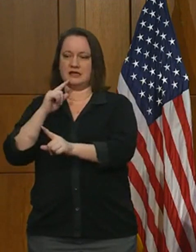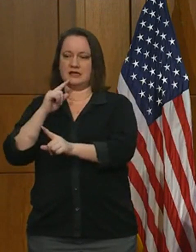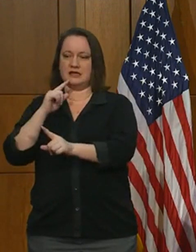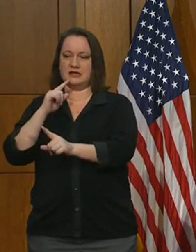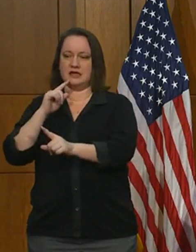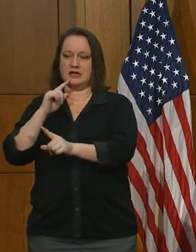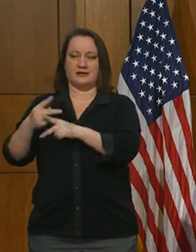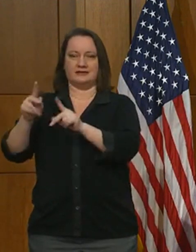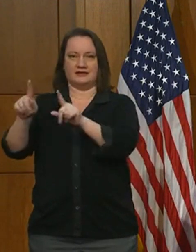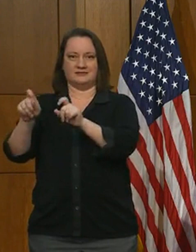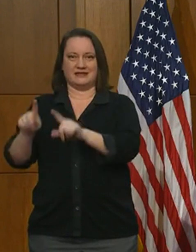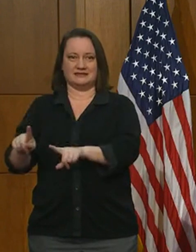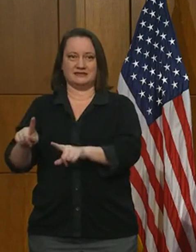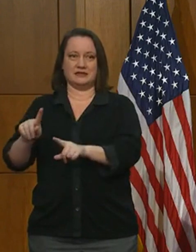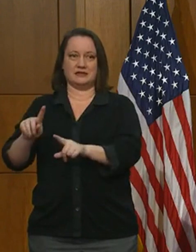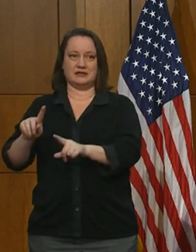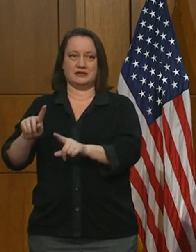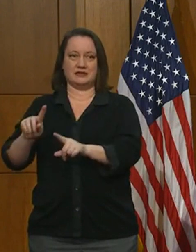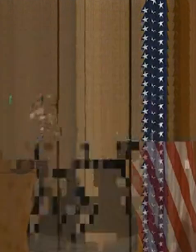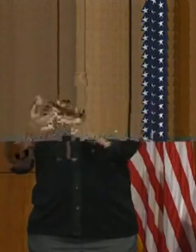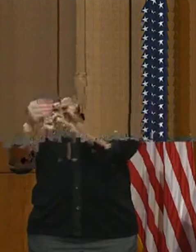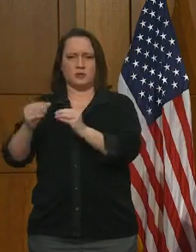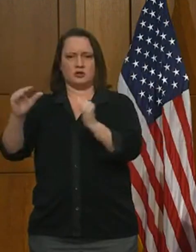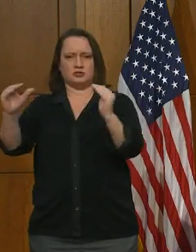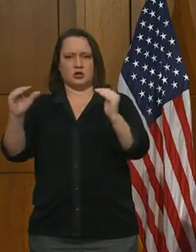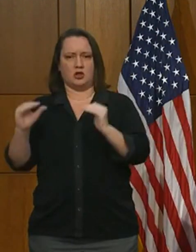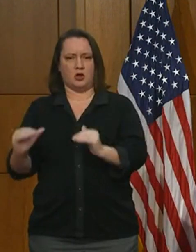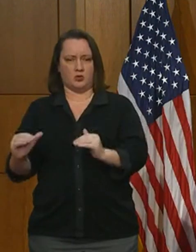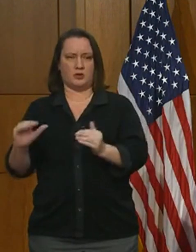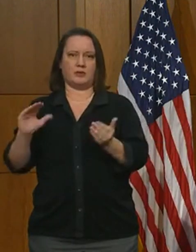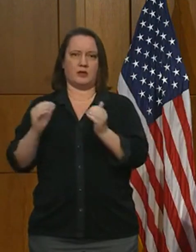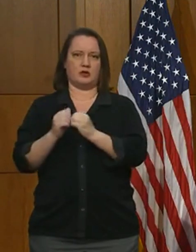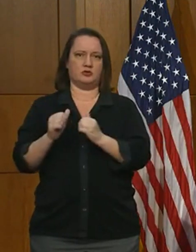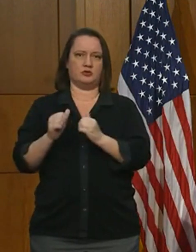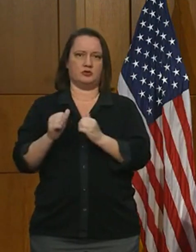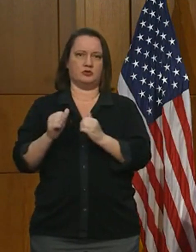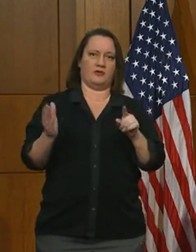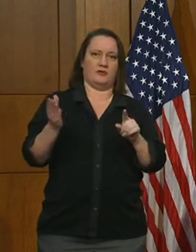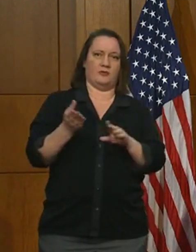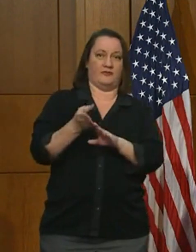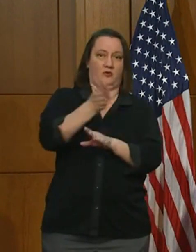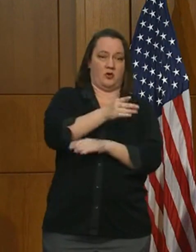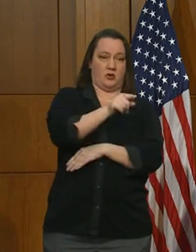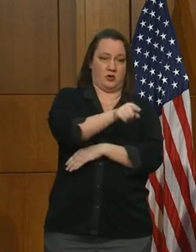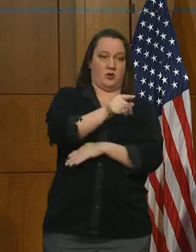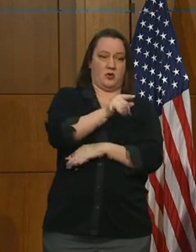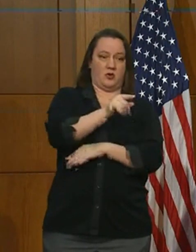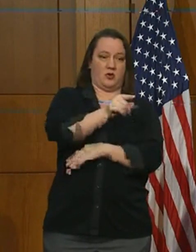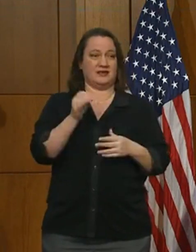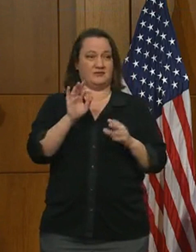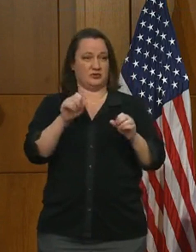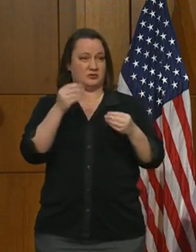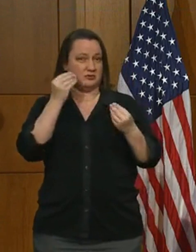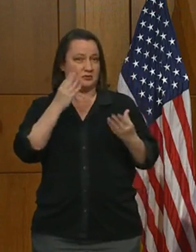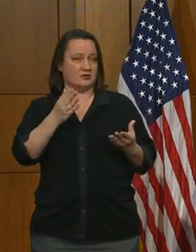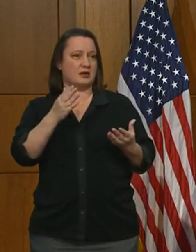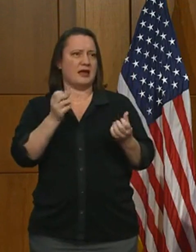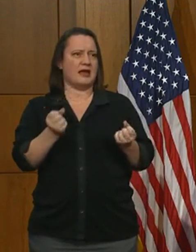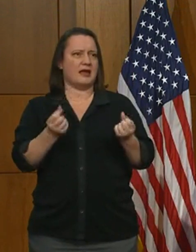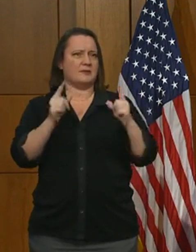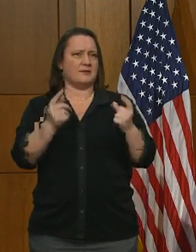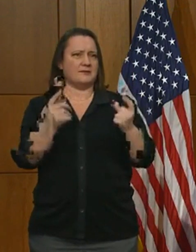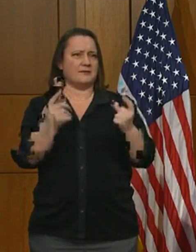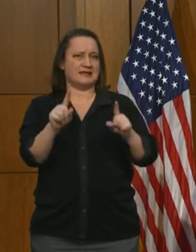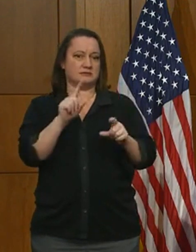number is substantially lower than what you were showing for tests. And so if you could provide the information as to how many tests